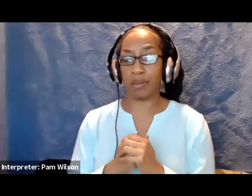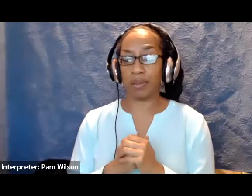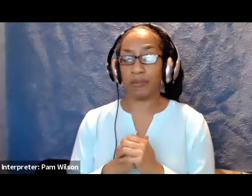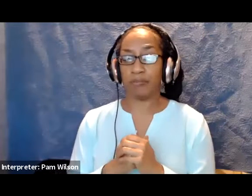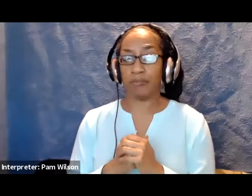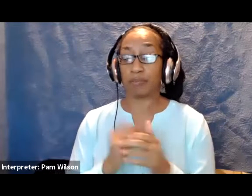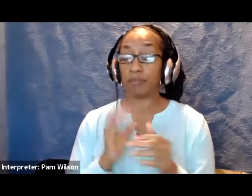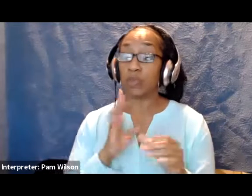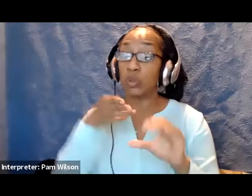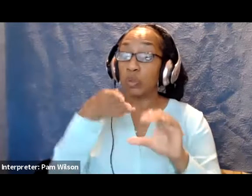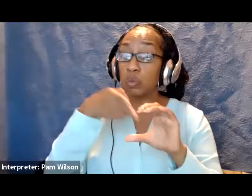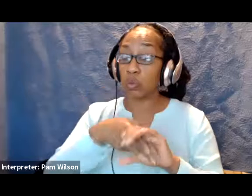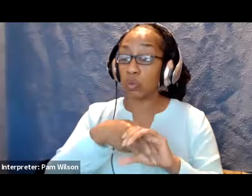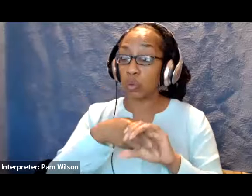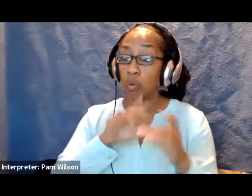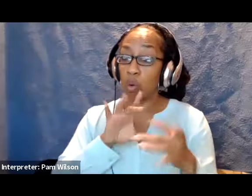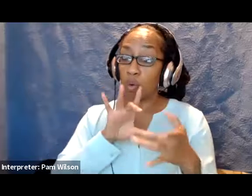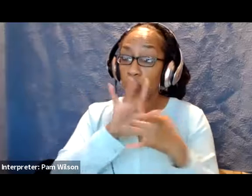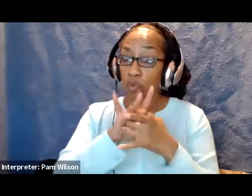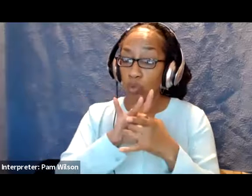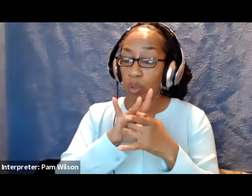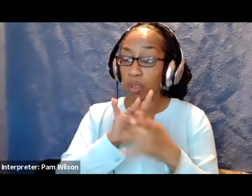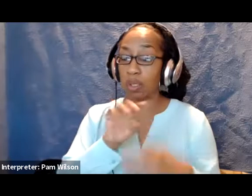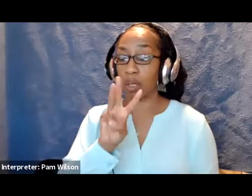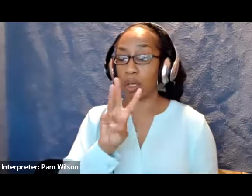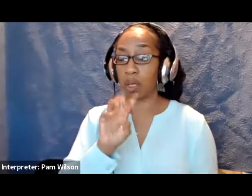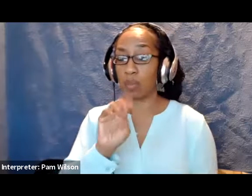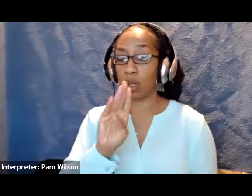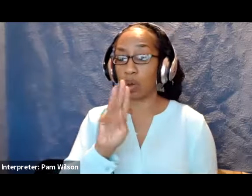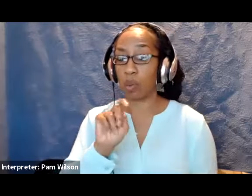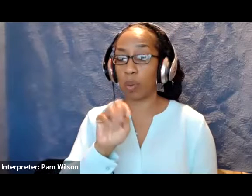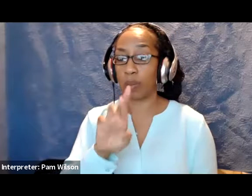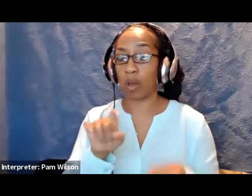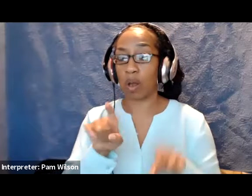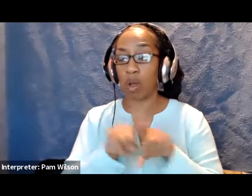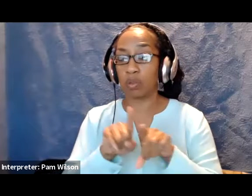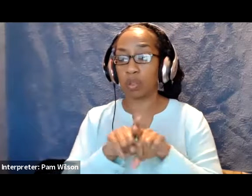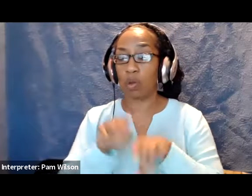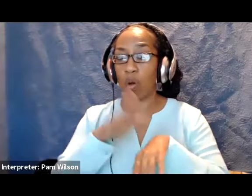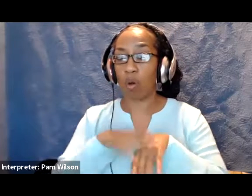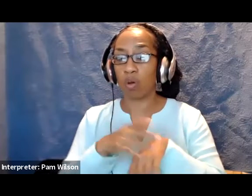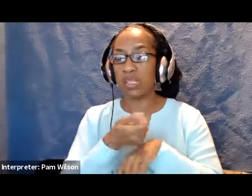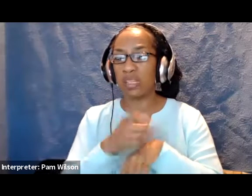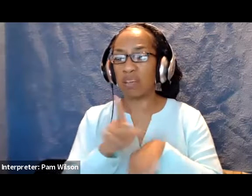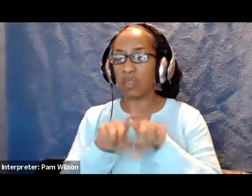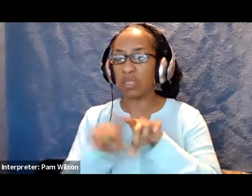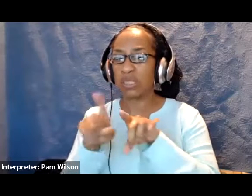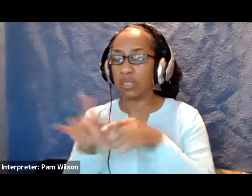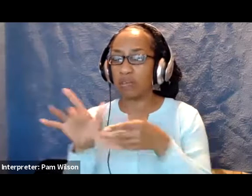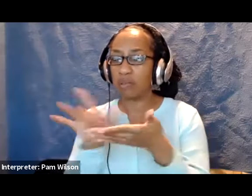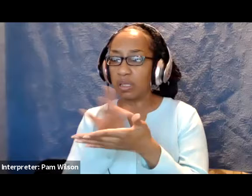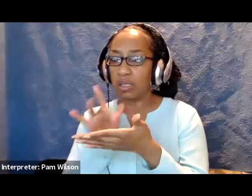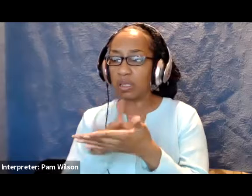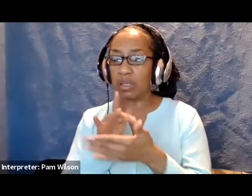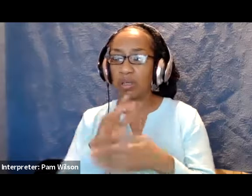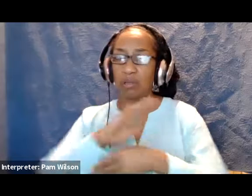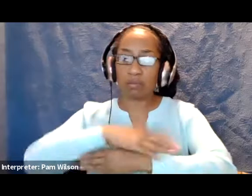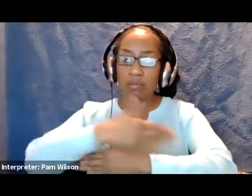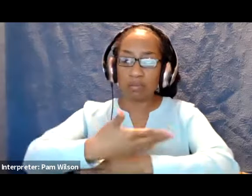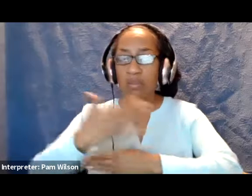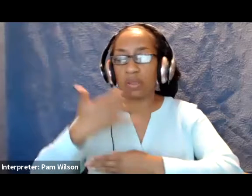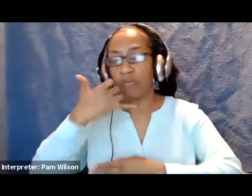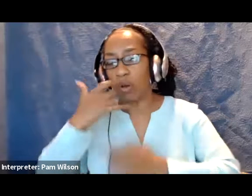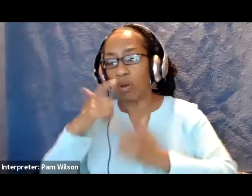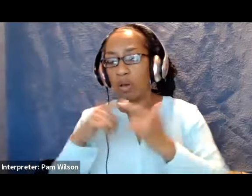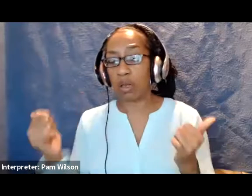joining a webinar, meeting on multiple platforms, your phones, and then participating in a webinar and